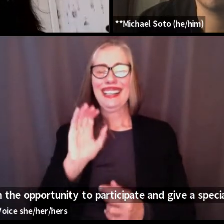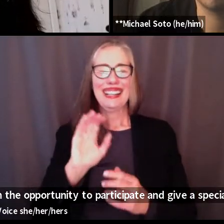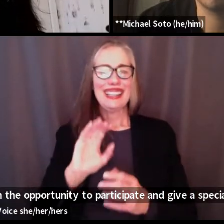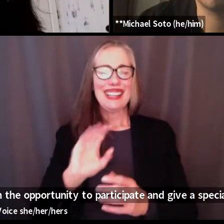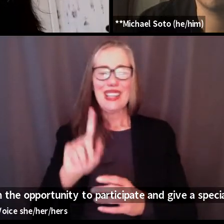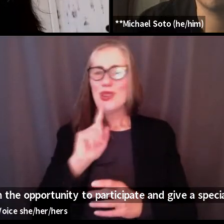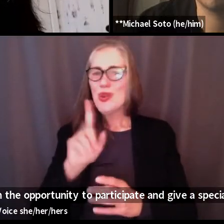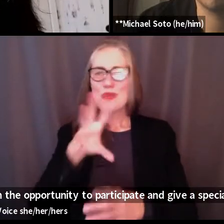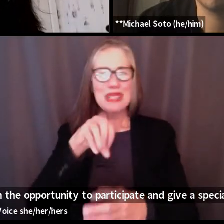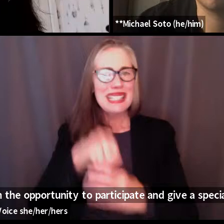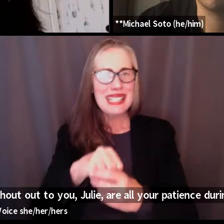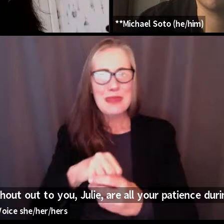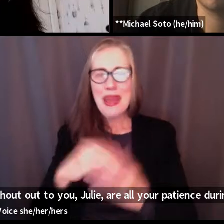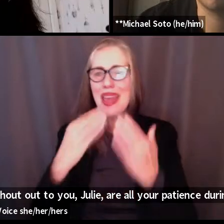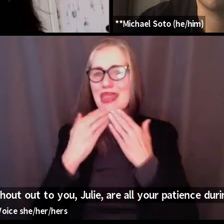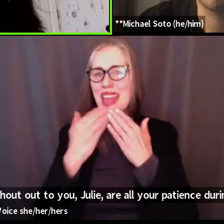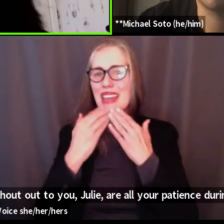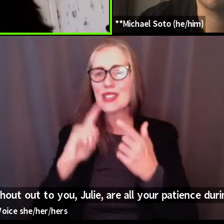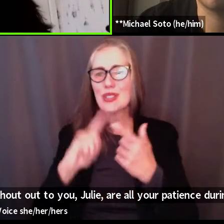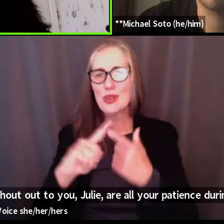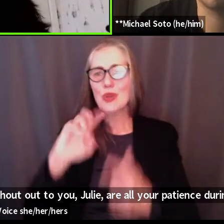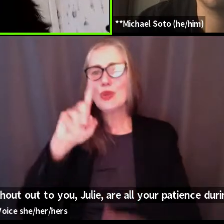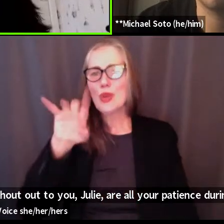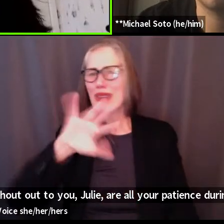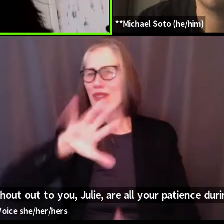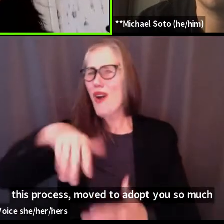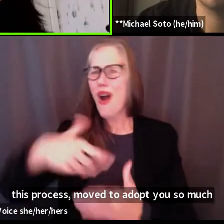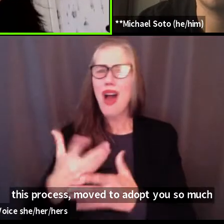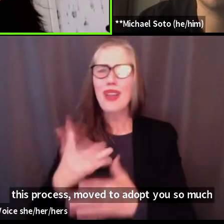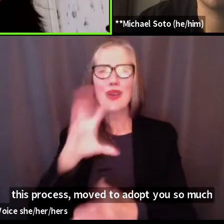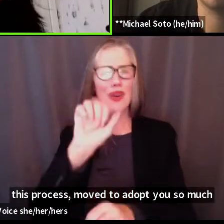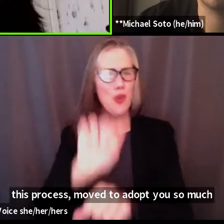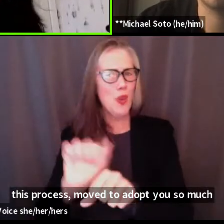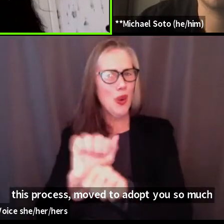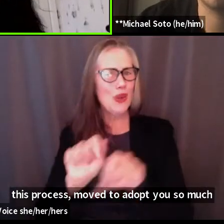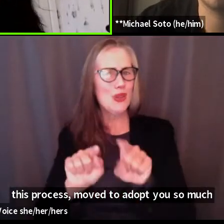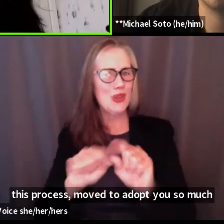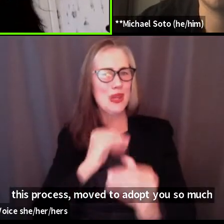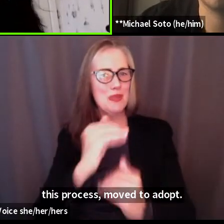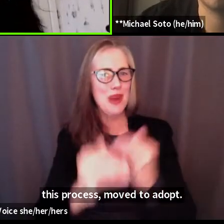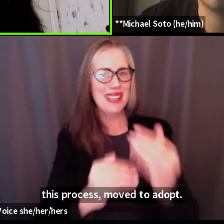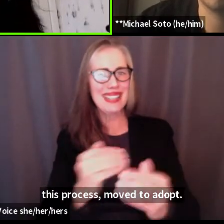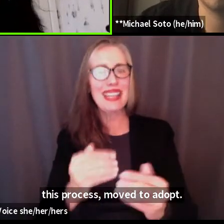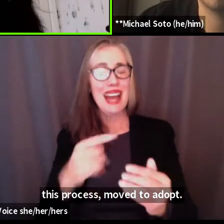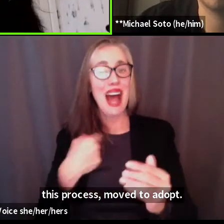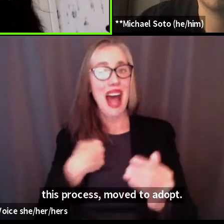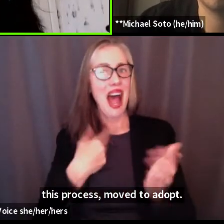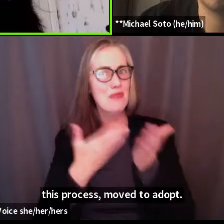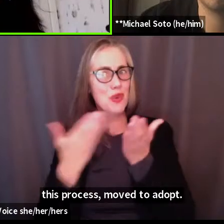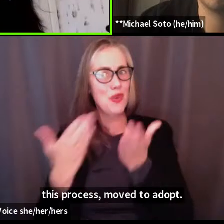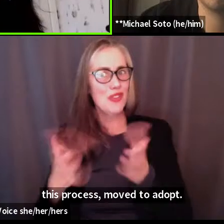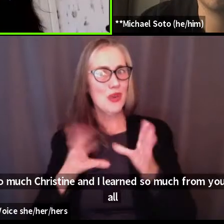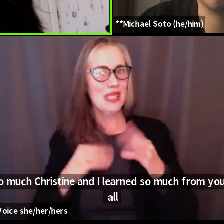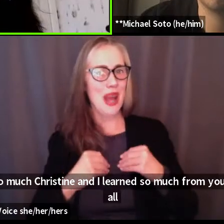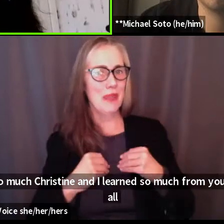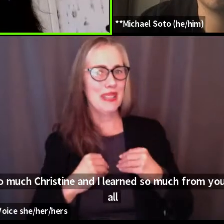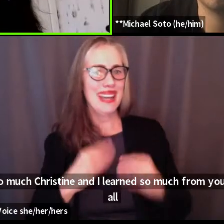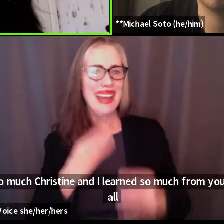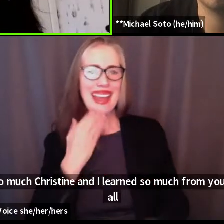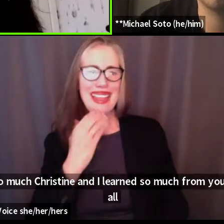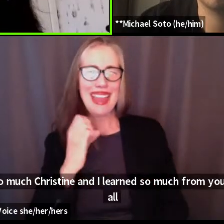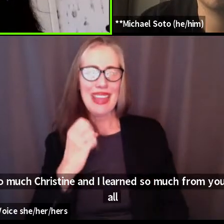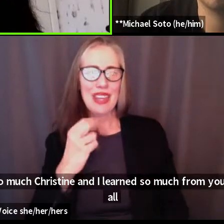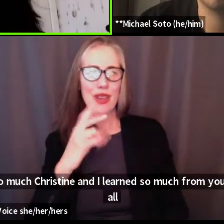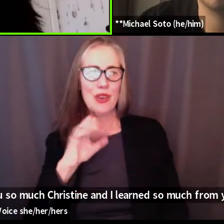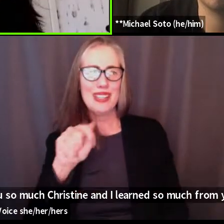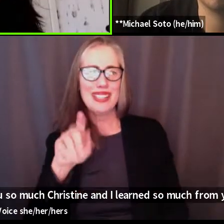during this process. Move to adopt. Thank you so much, Christine. And I learned so much from you from all of your years of being